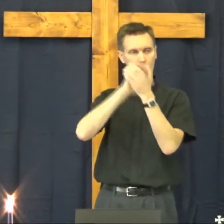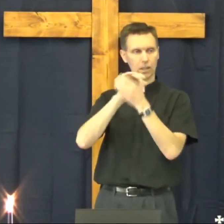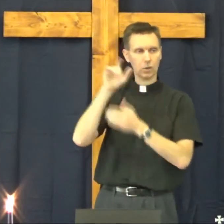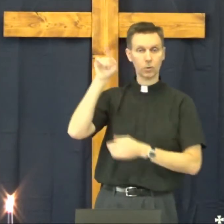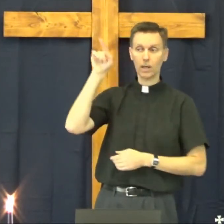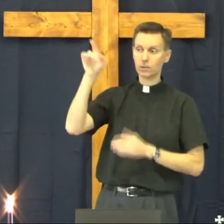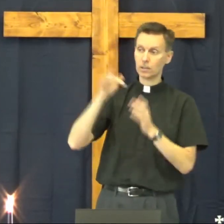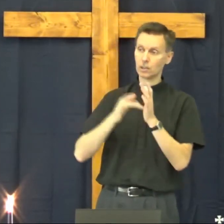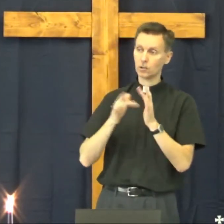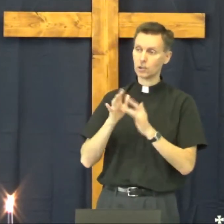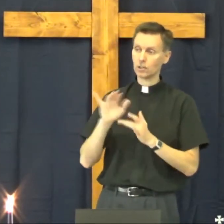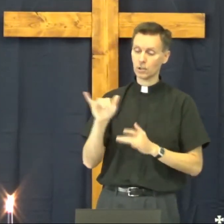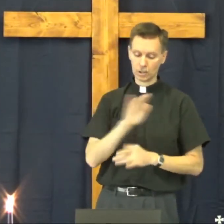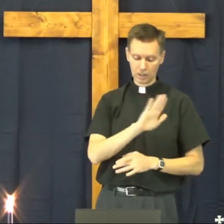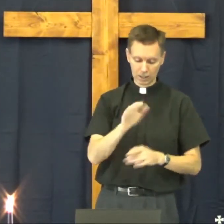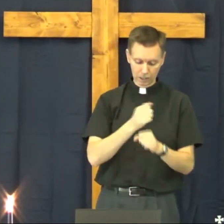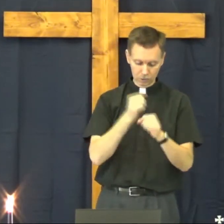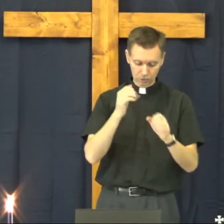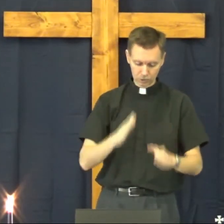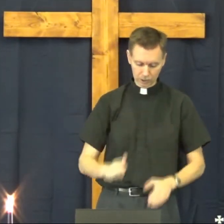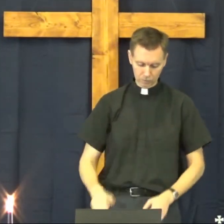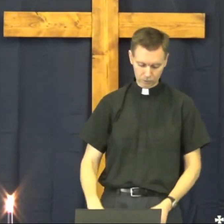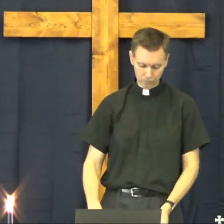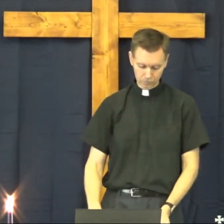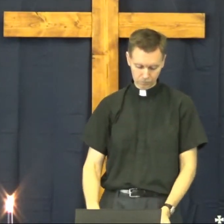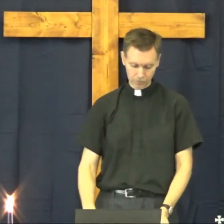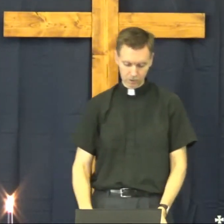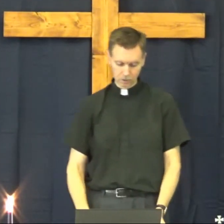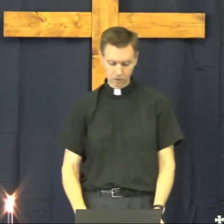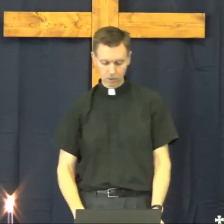and trusted in Jesus as their Savior.